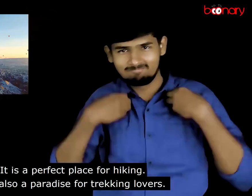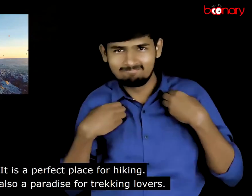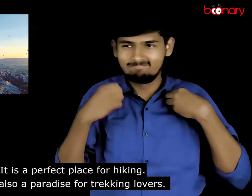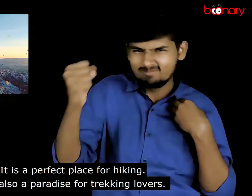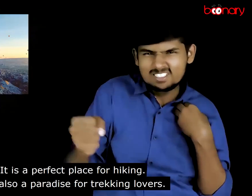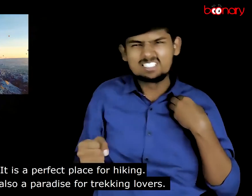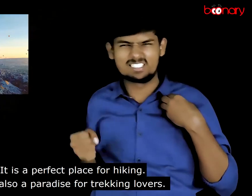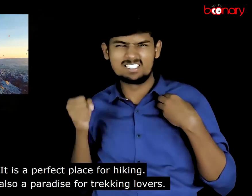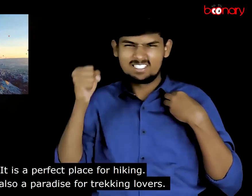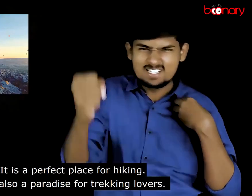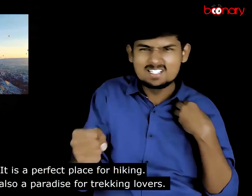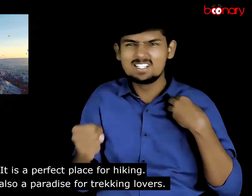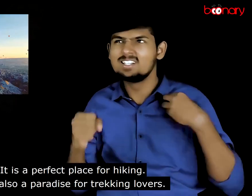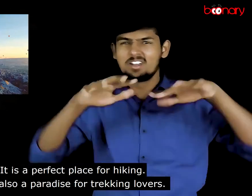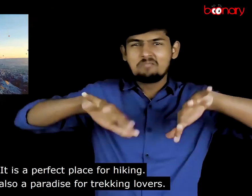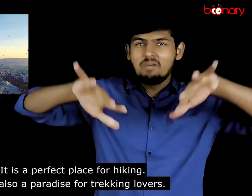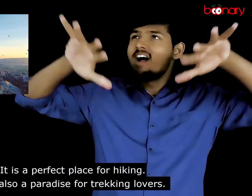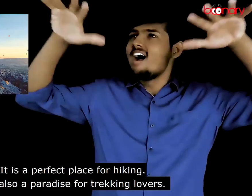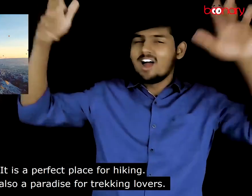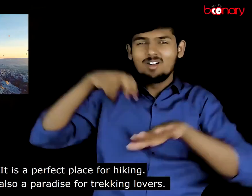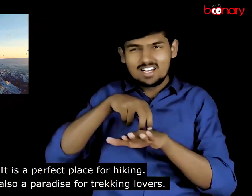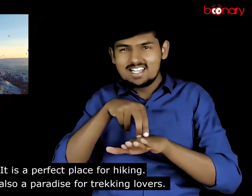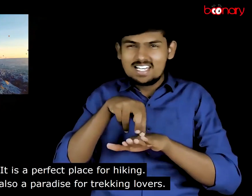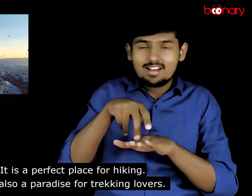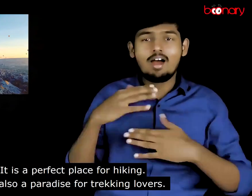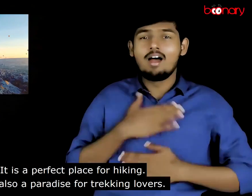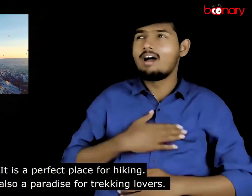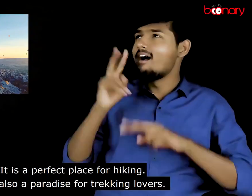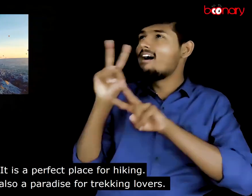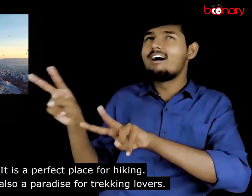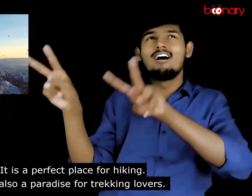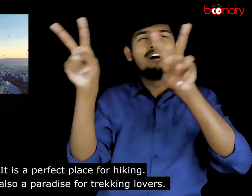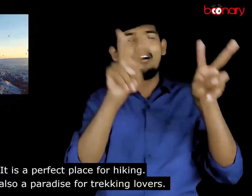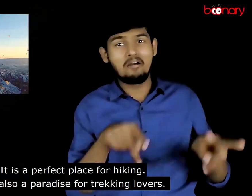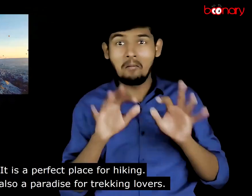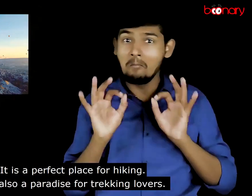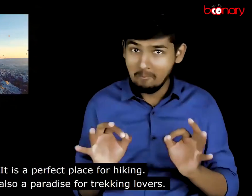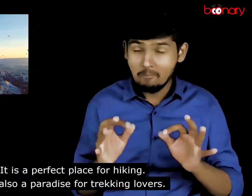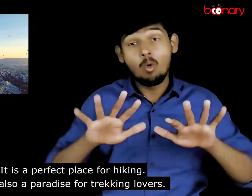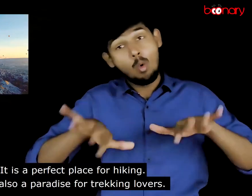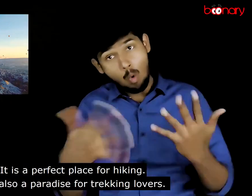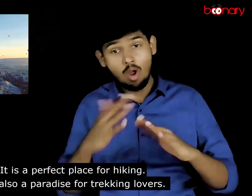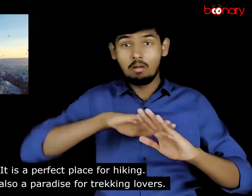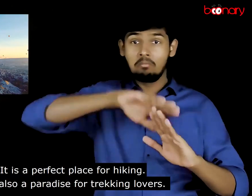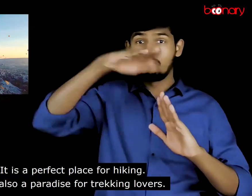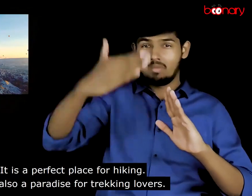place for hiking. It is also a paradise